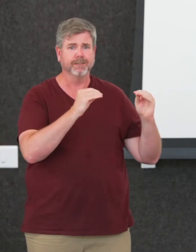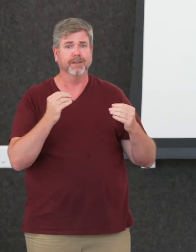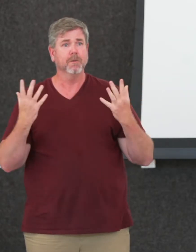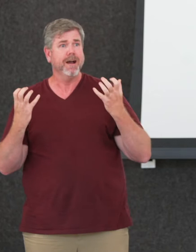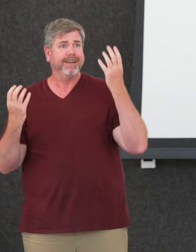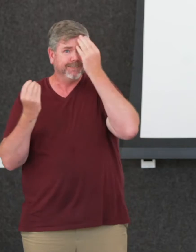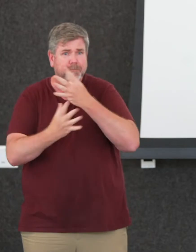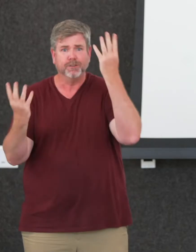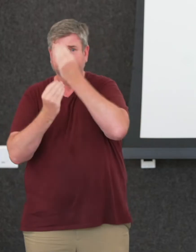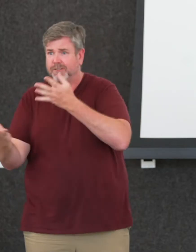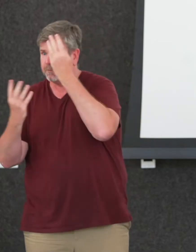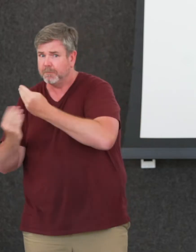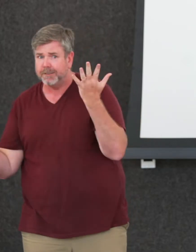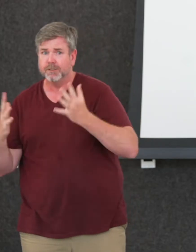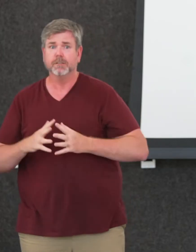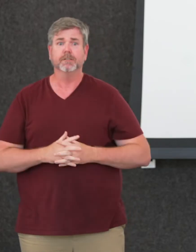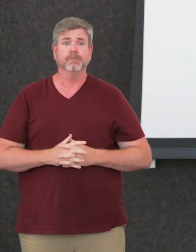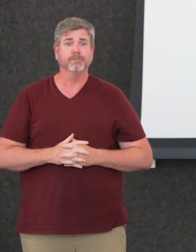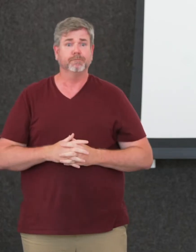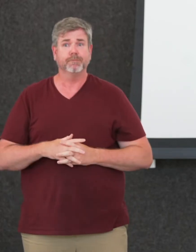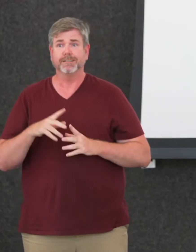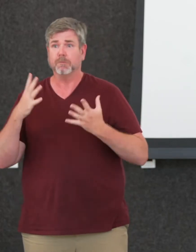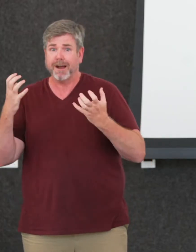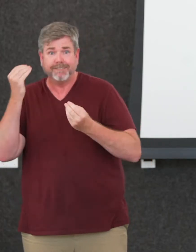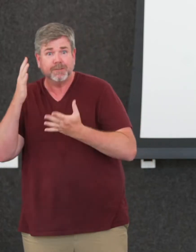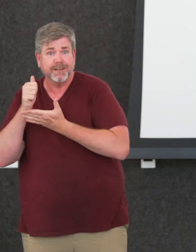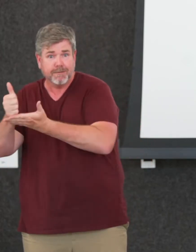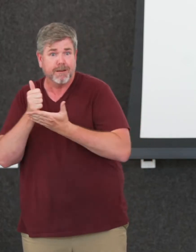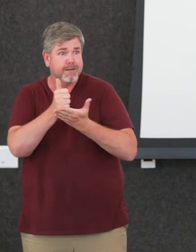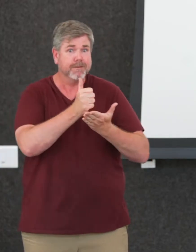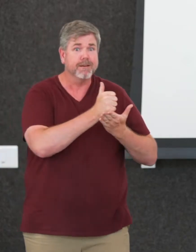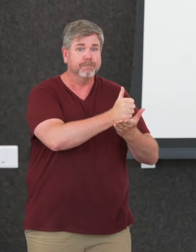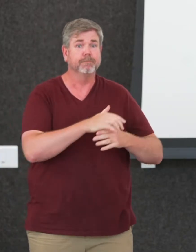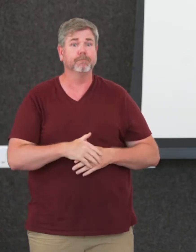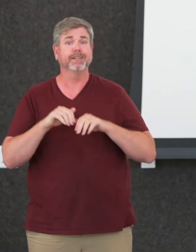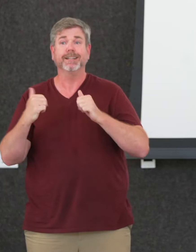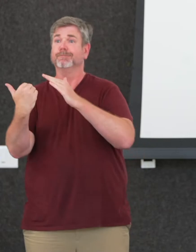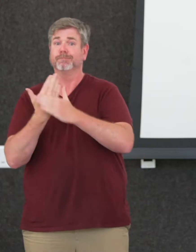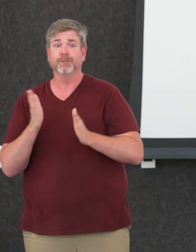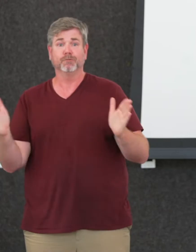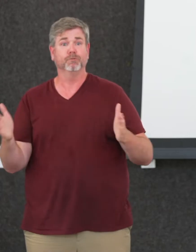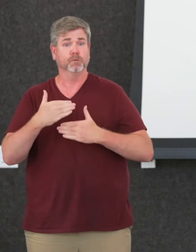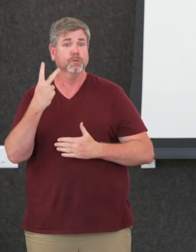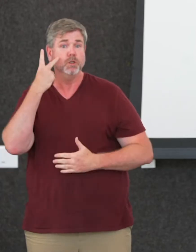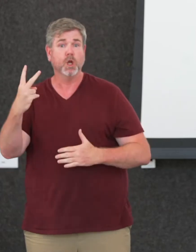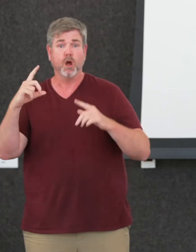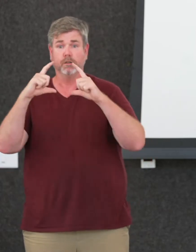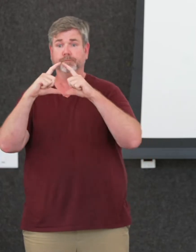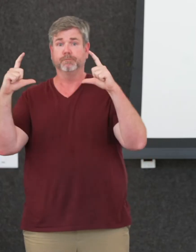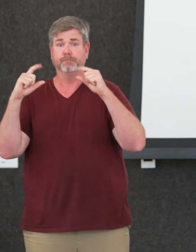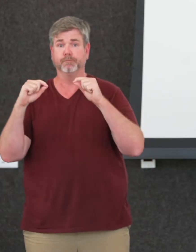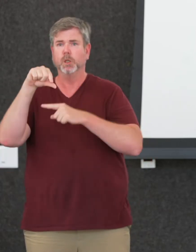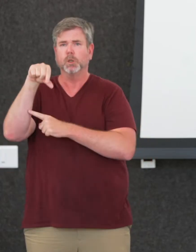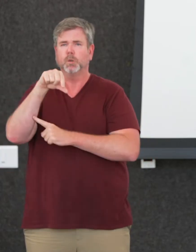it? What you saw when you came in was a QR code that I hope we're able to post as well. So